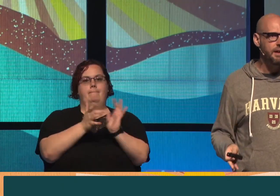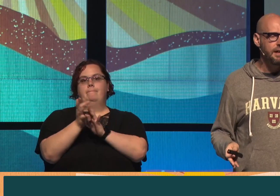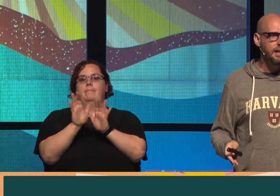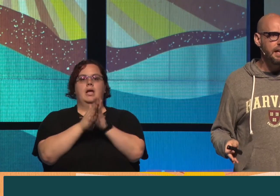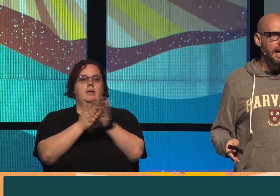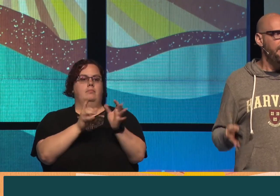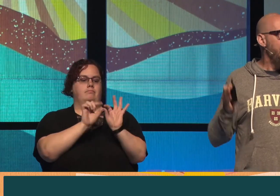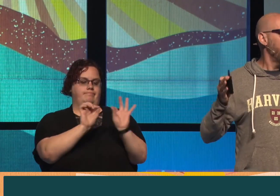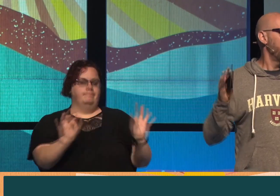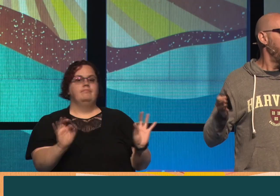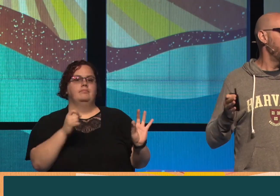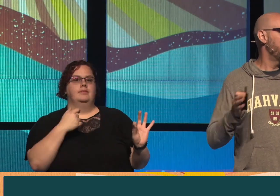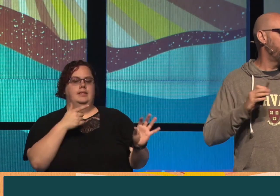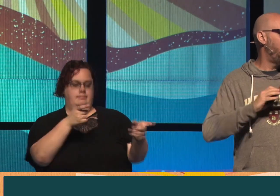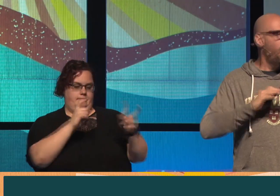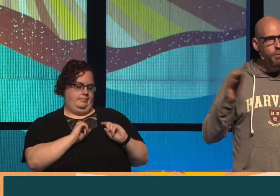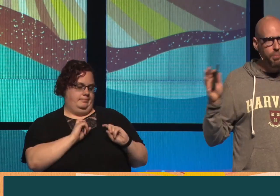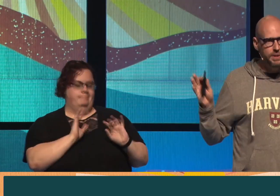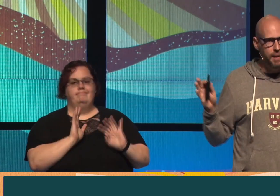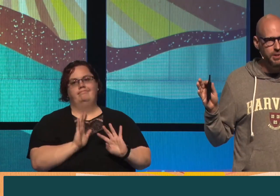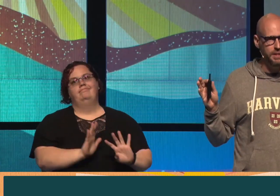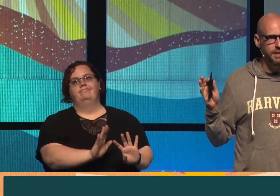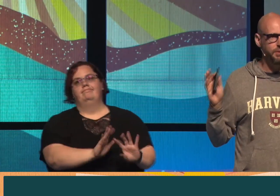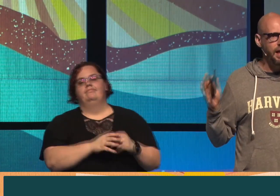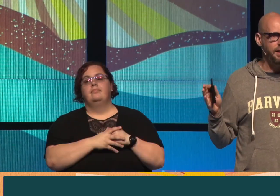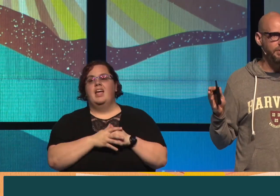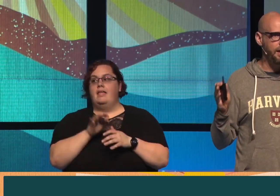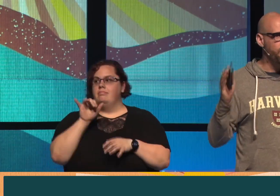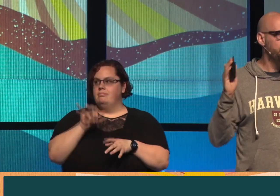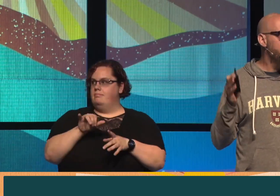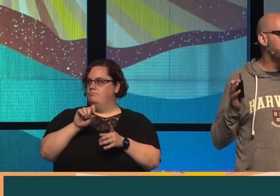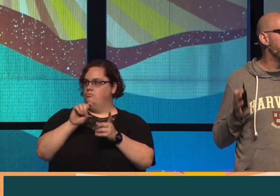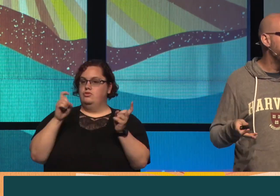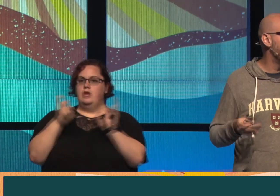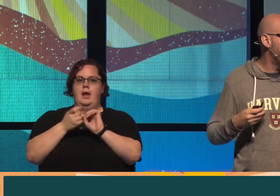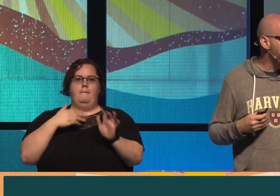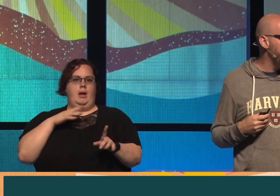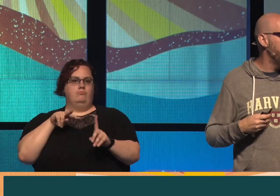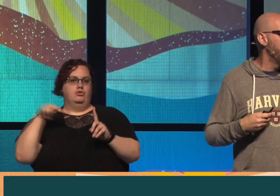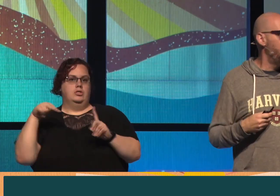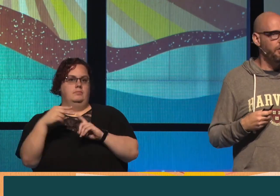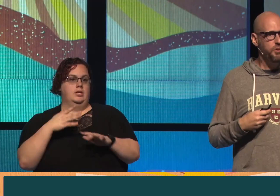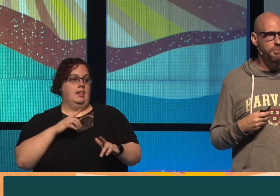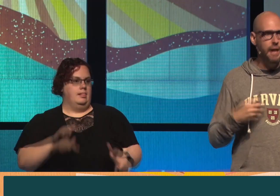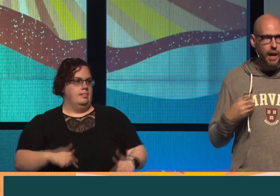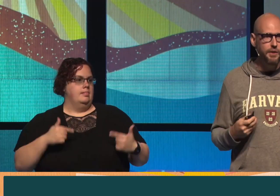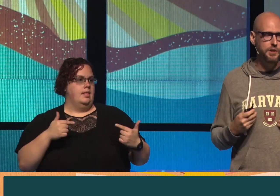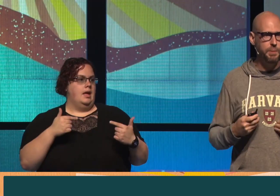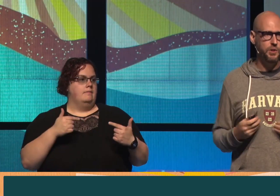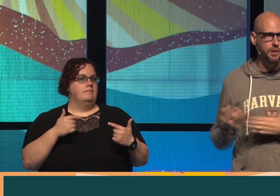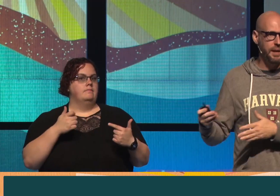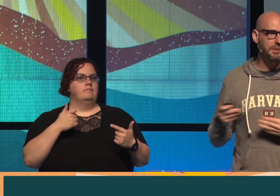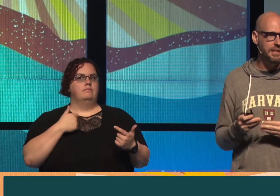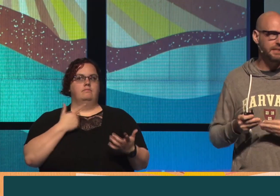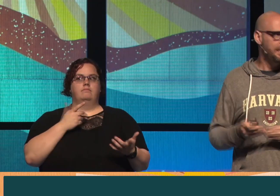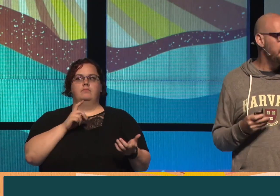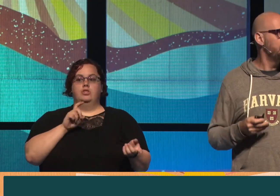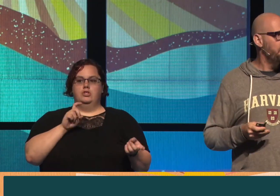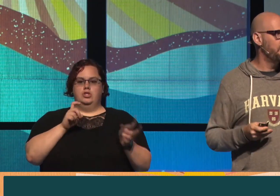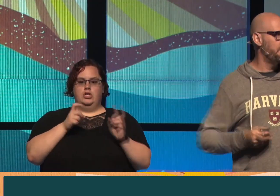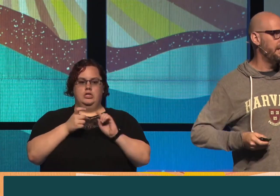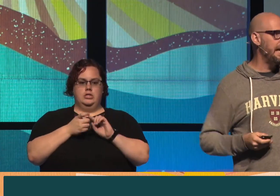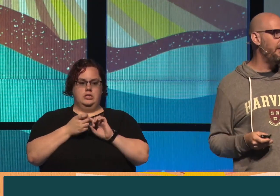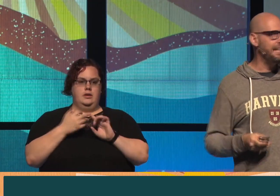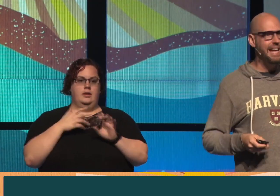to me. And that changed my whole perception of life and was really the beginning for me of a movement out of spiritual emptiness